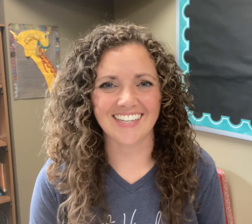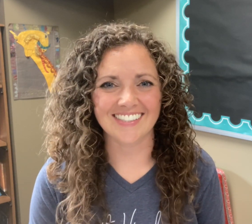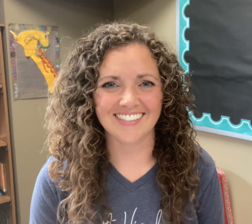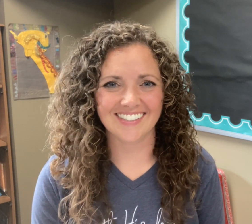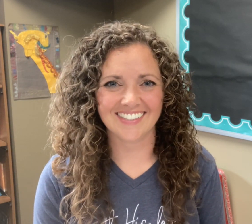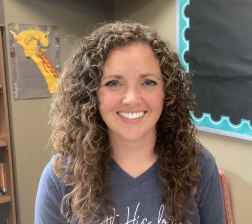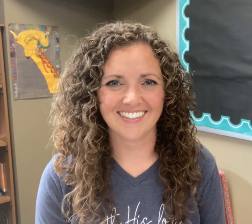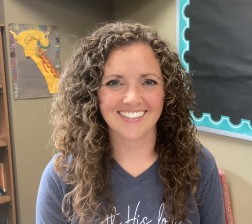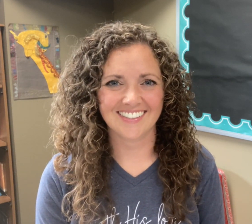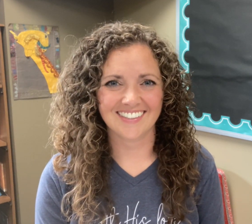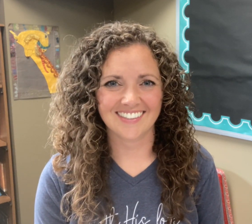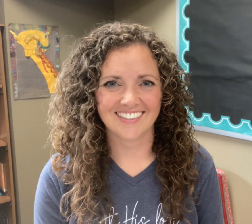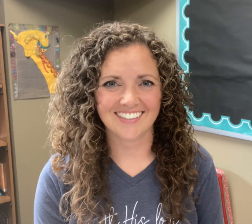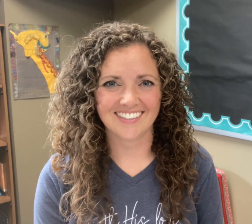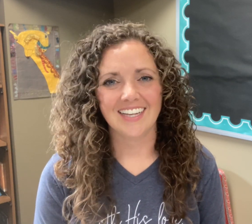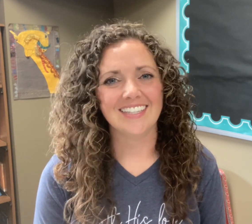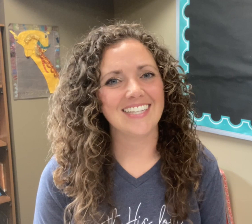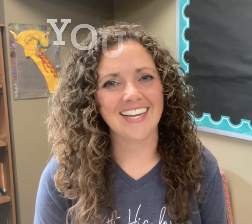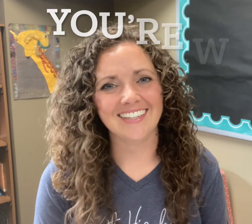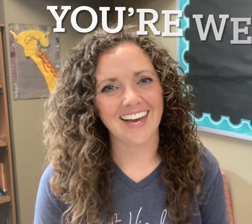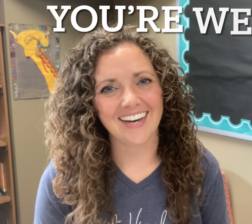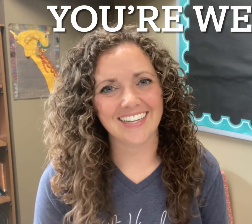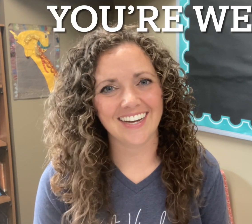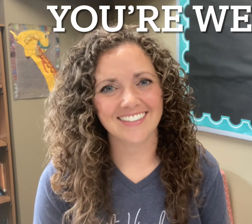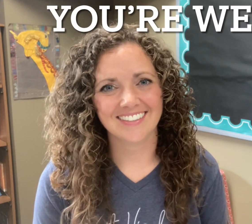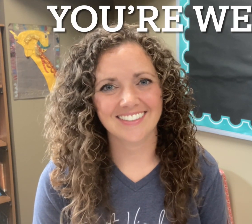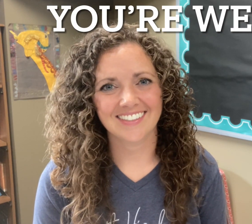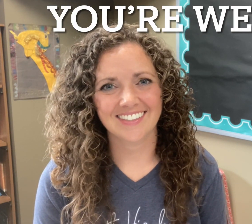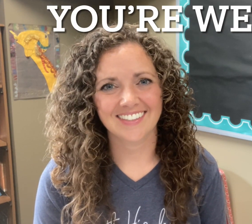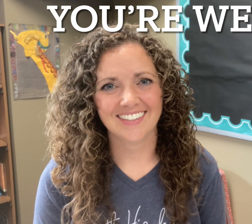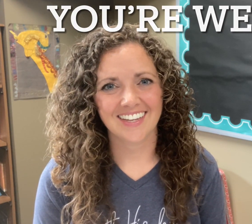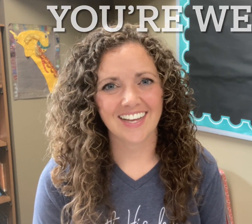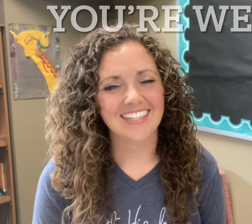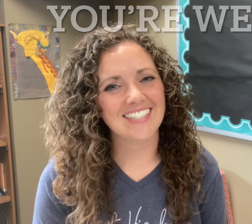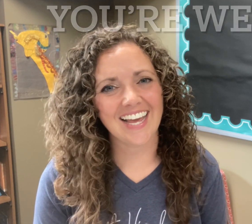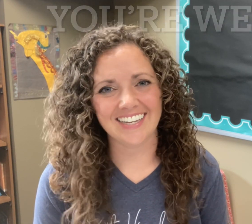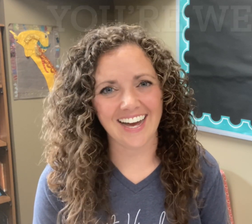Gracias. De nada. De nada.